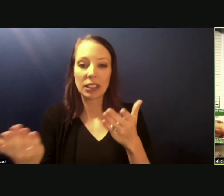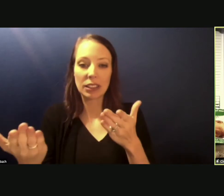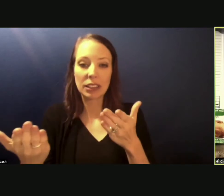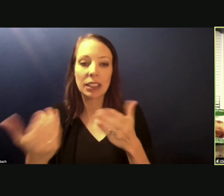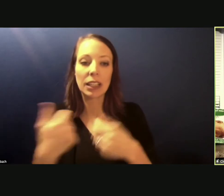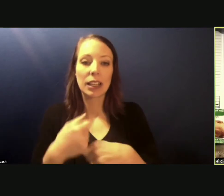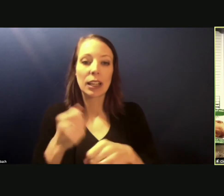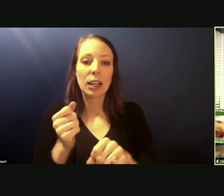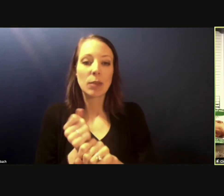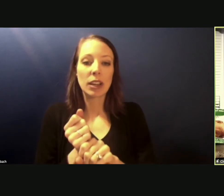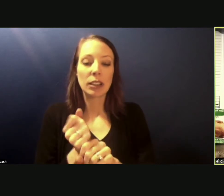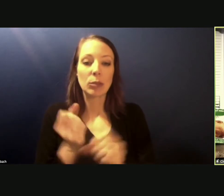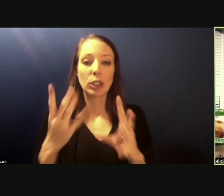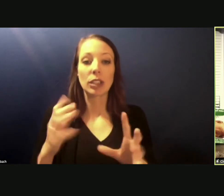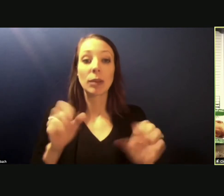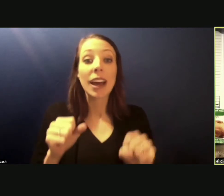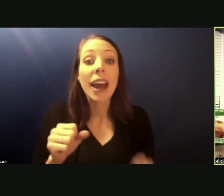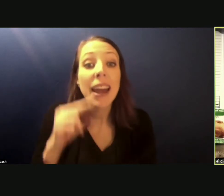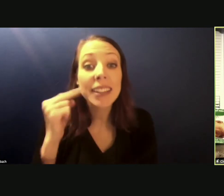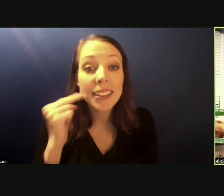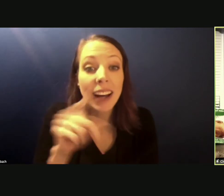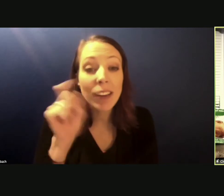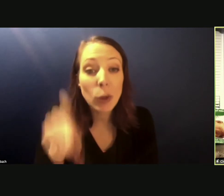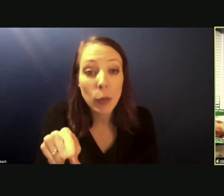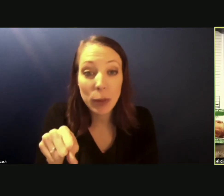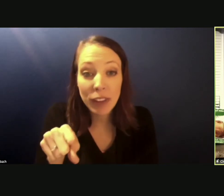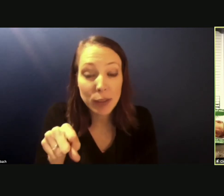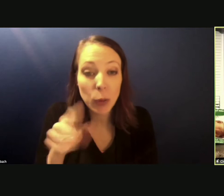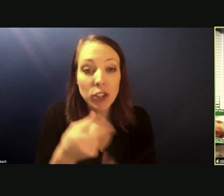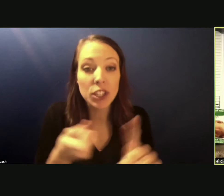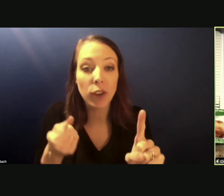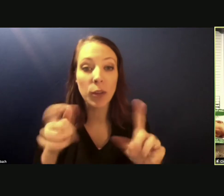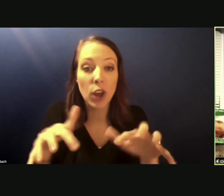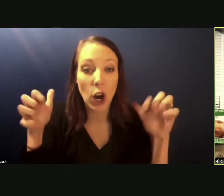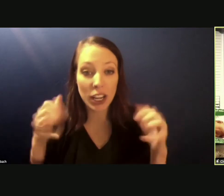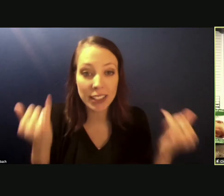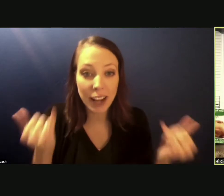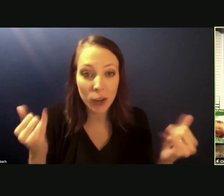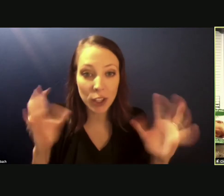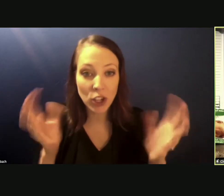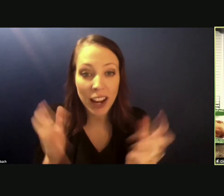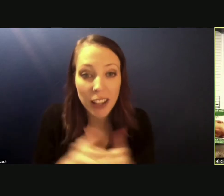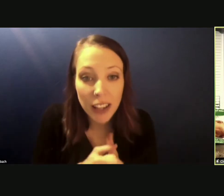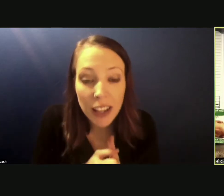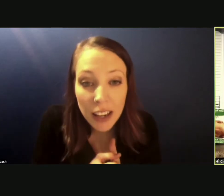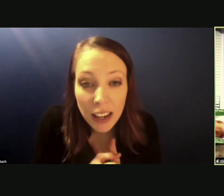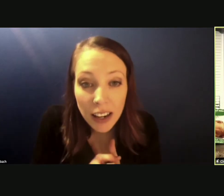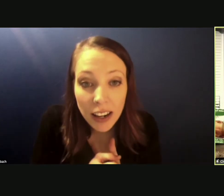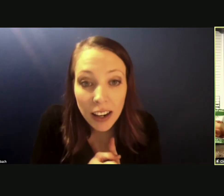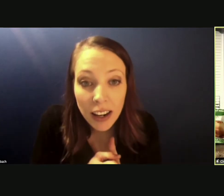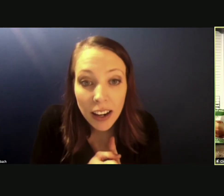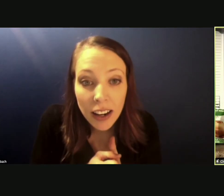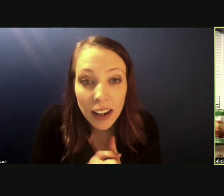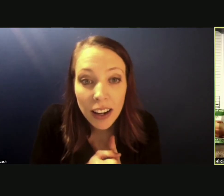appealing as possible and also healthy. Hey, Okay. Hadassah, we've got some questions from the audience now in the chat. So we're going to take a break